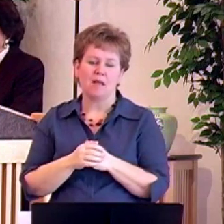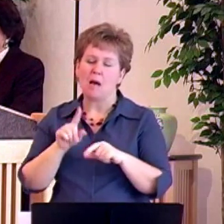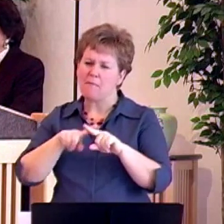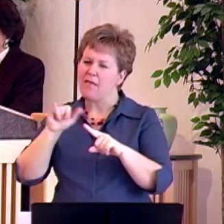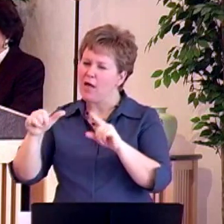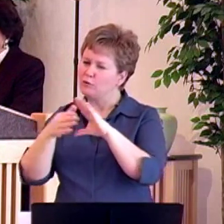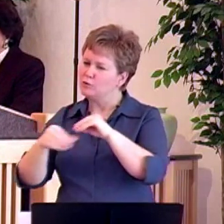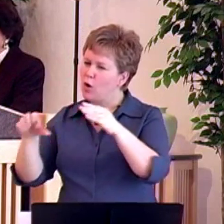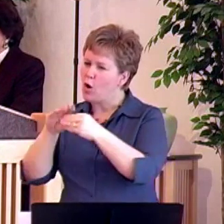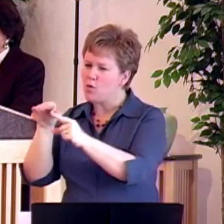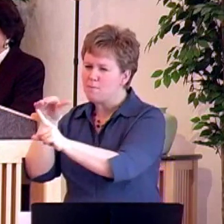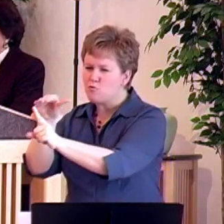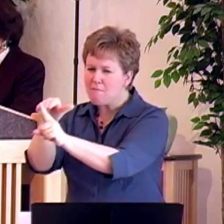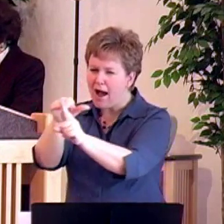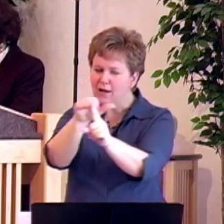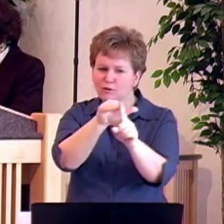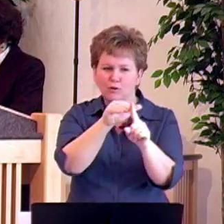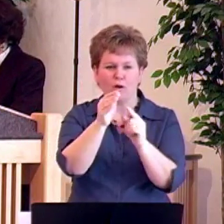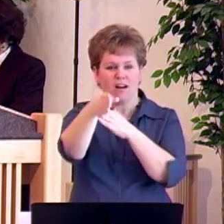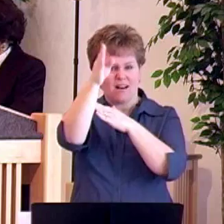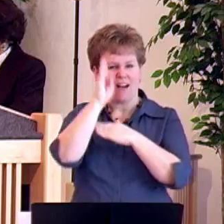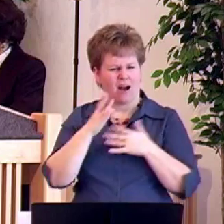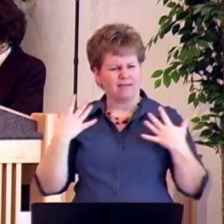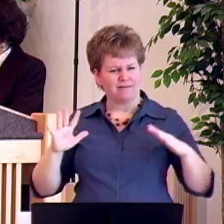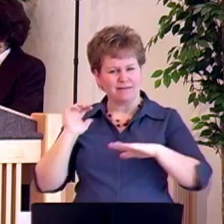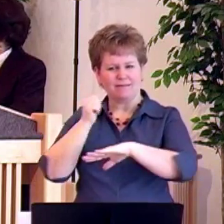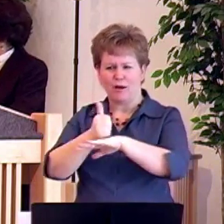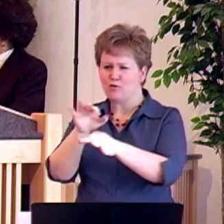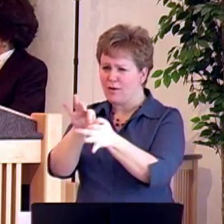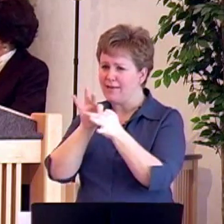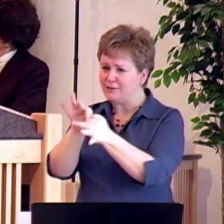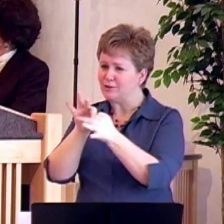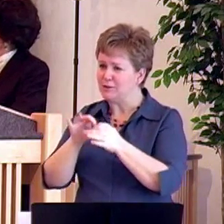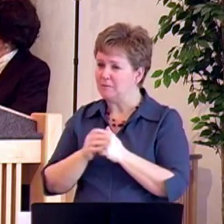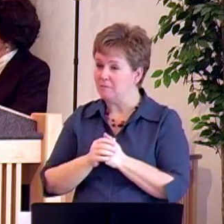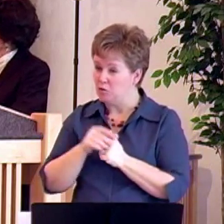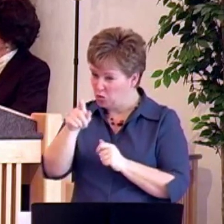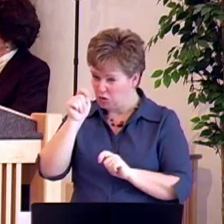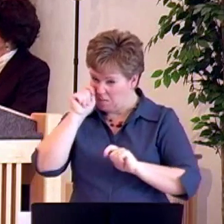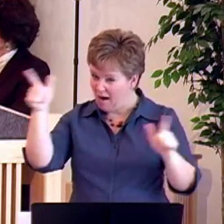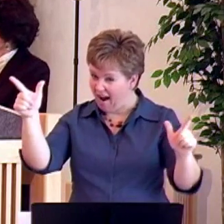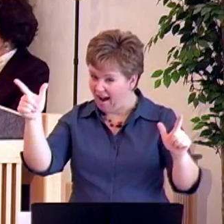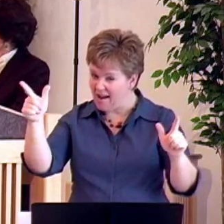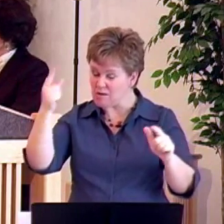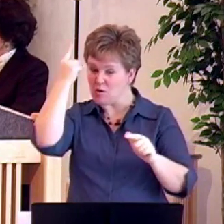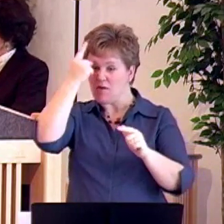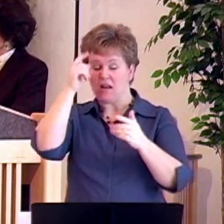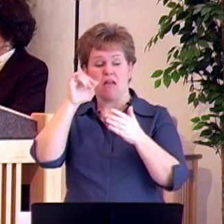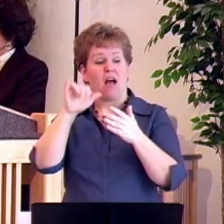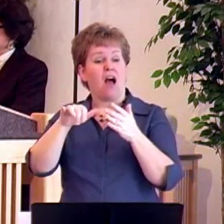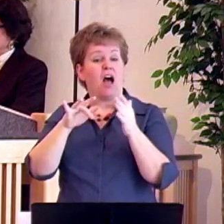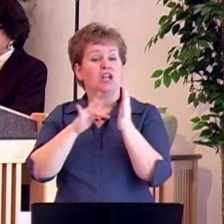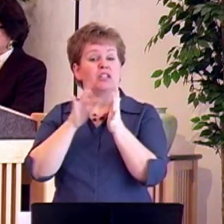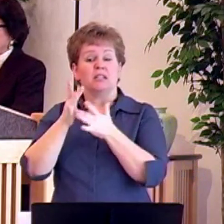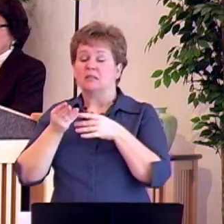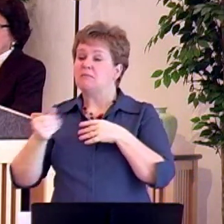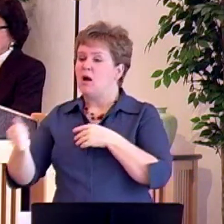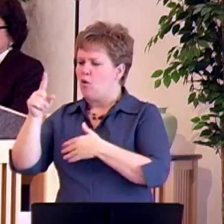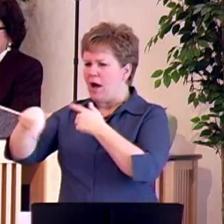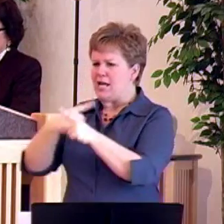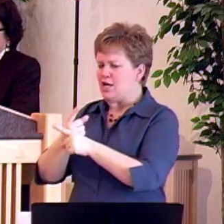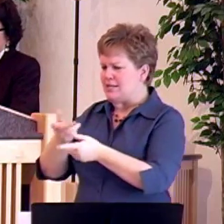God is a God of relationships? Would it be surprising to think that Jesus might spend a year